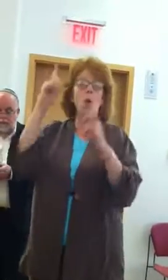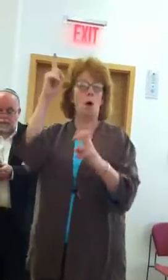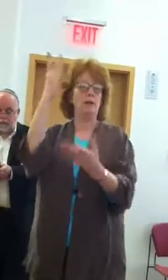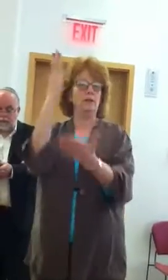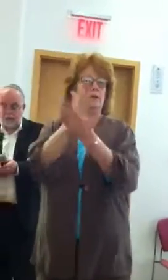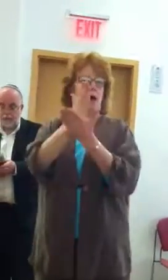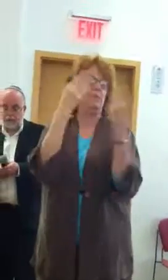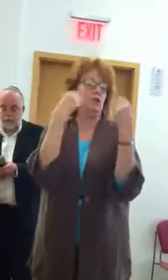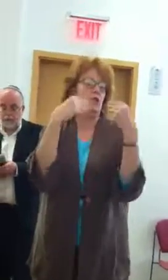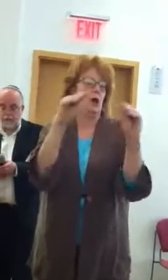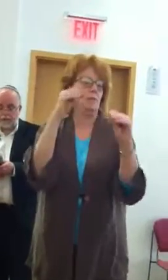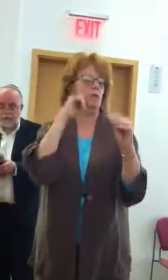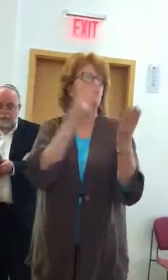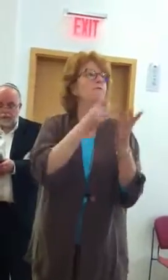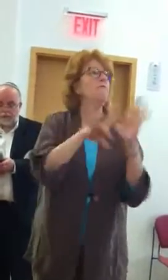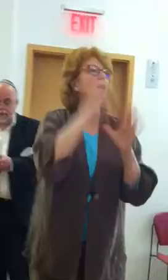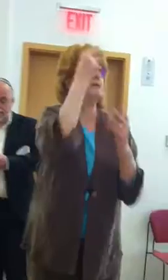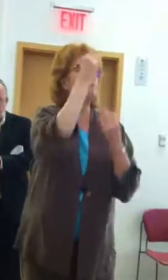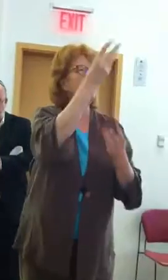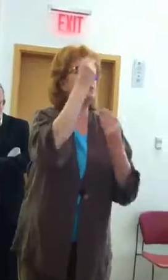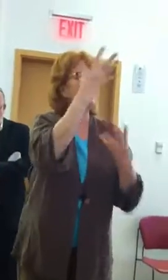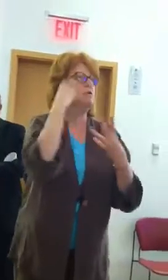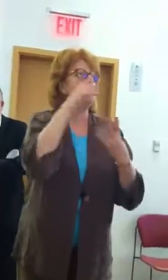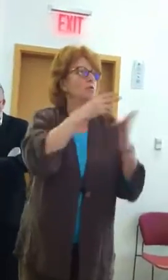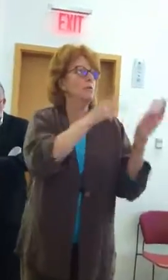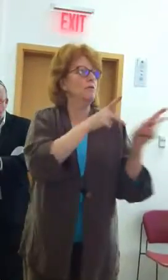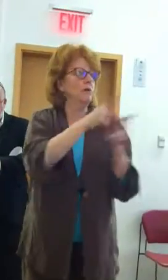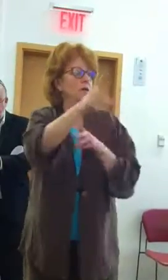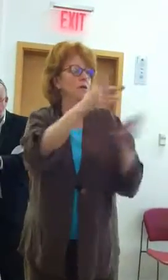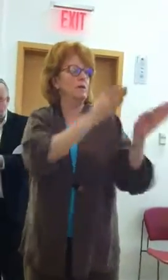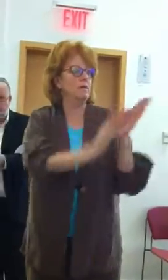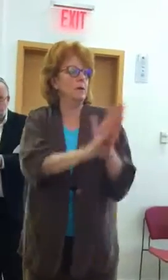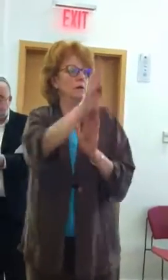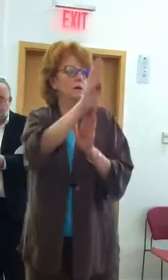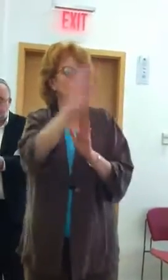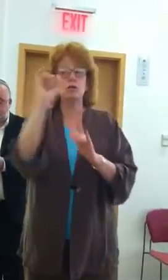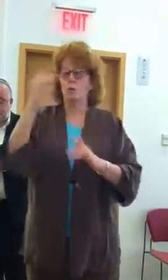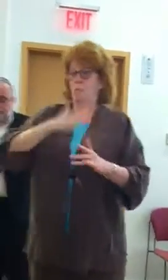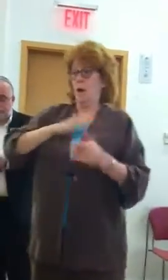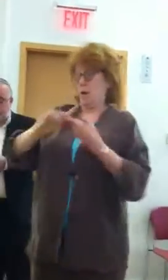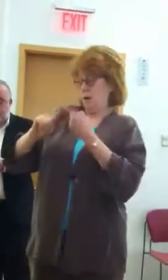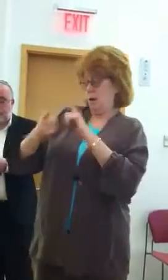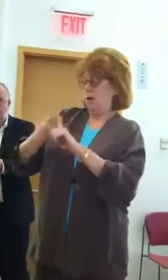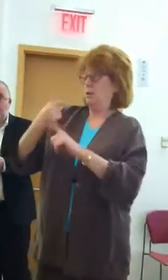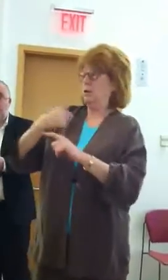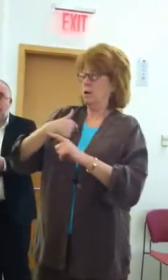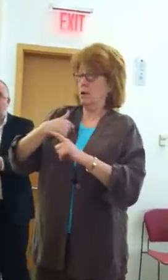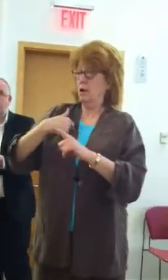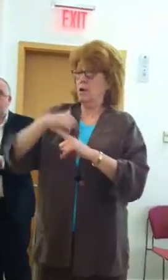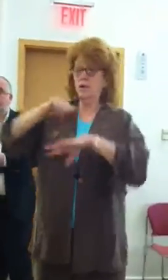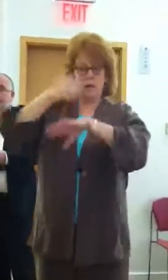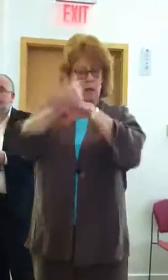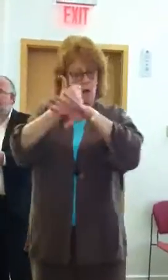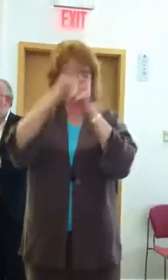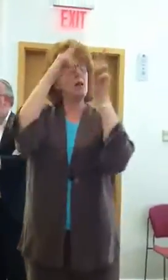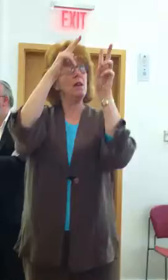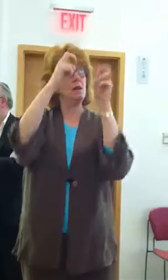professional development programming, so my colleagues and I generated a list of topics, and